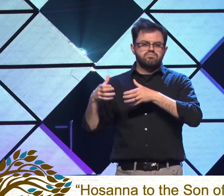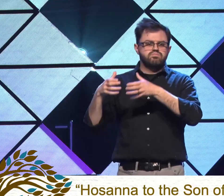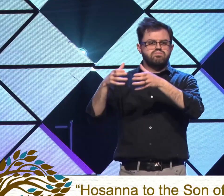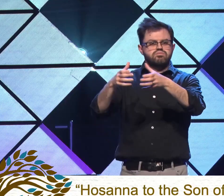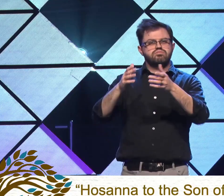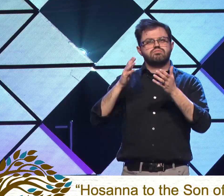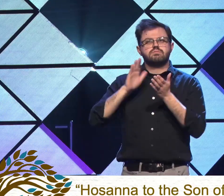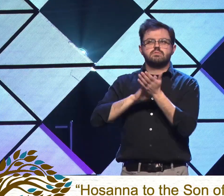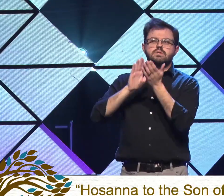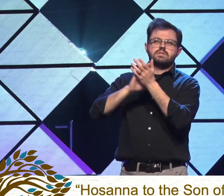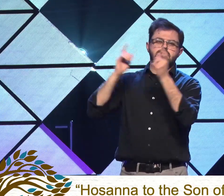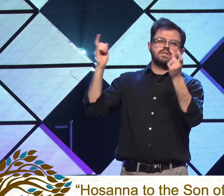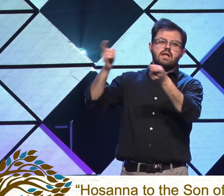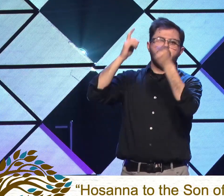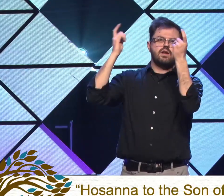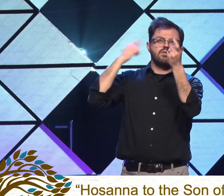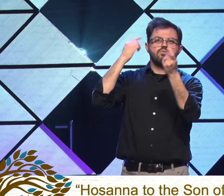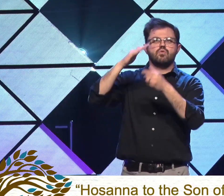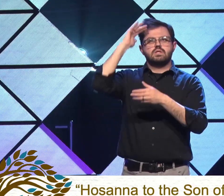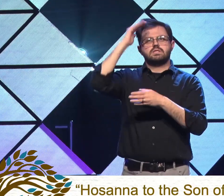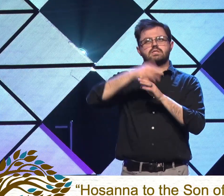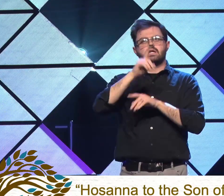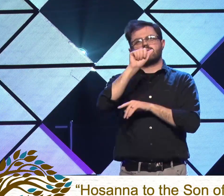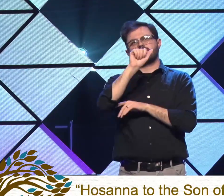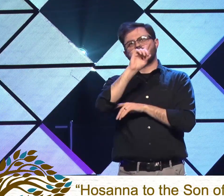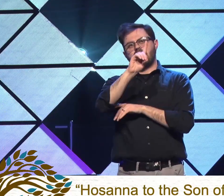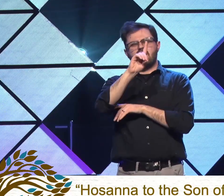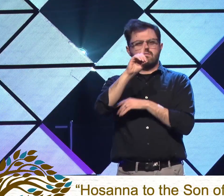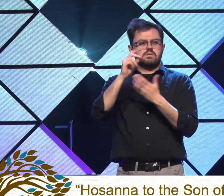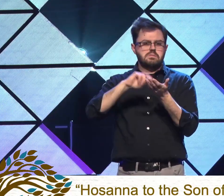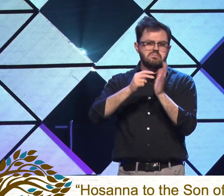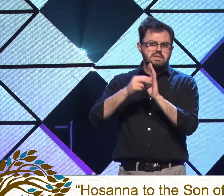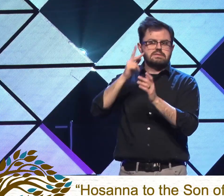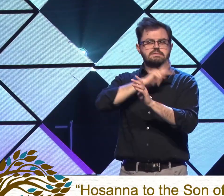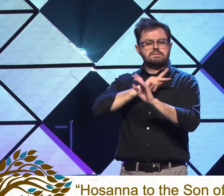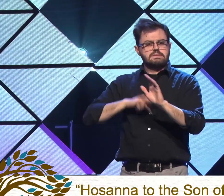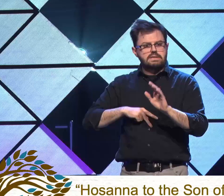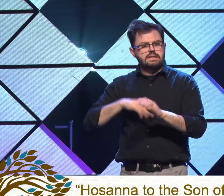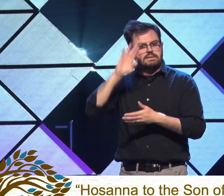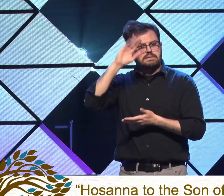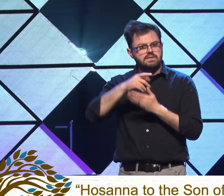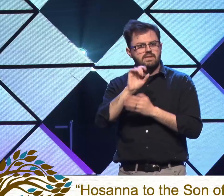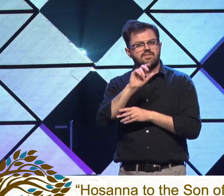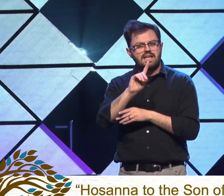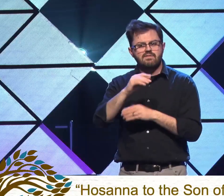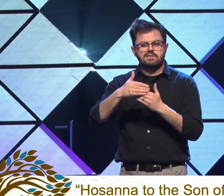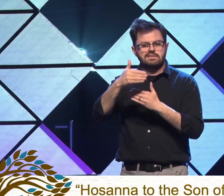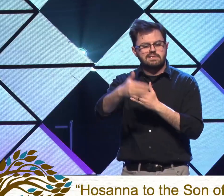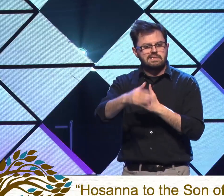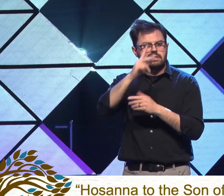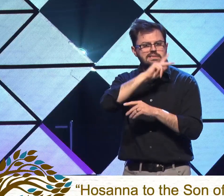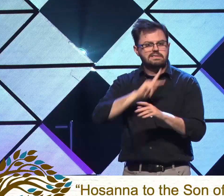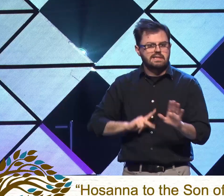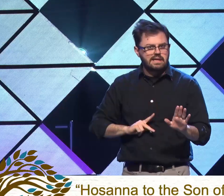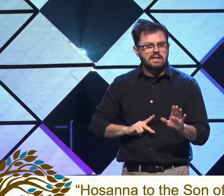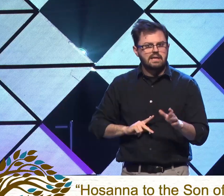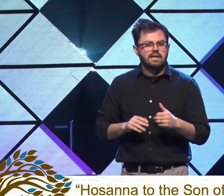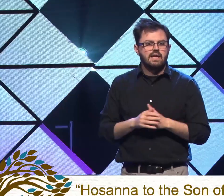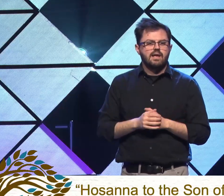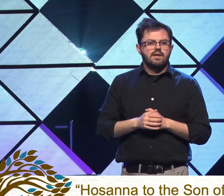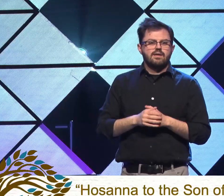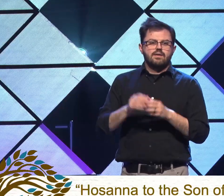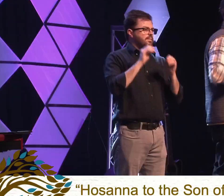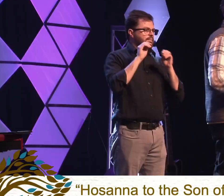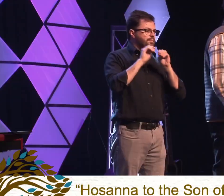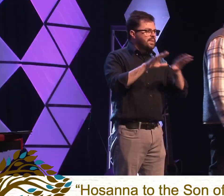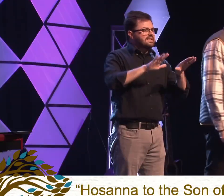which was basically saying, Hosanna to the King. That was what was basically the Son of David would be understood as the next king in the line of David. Blessed